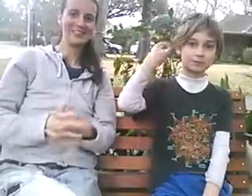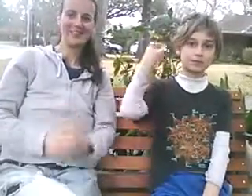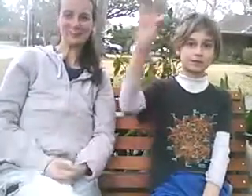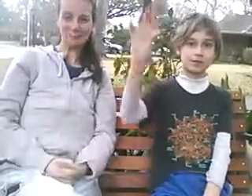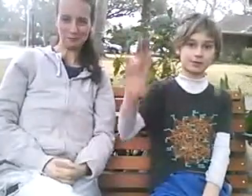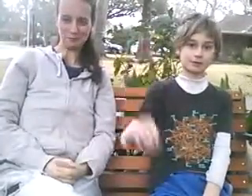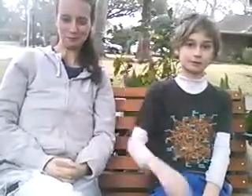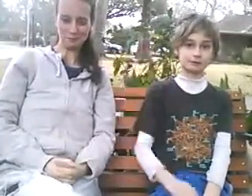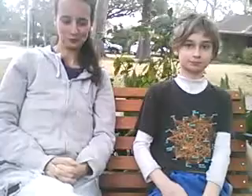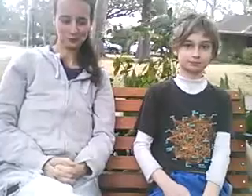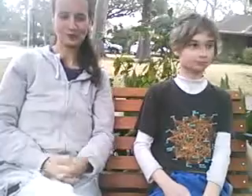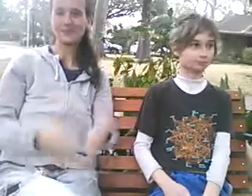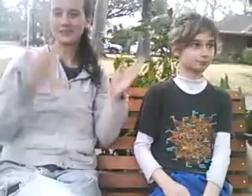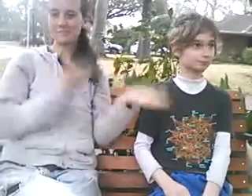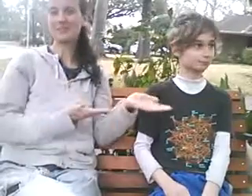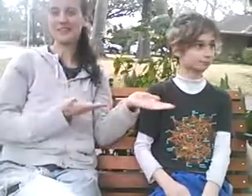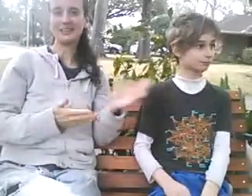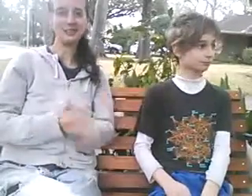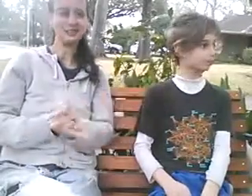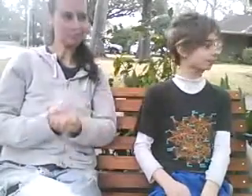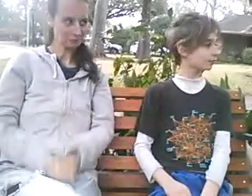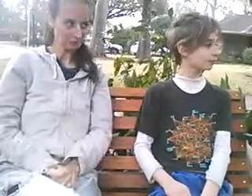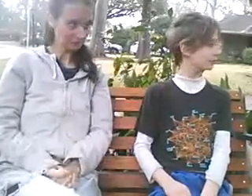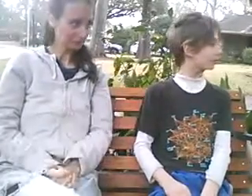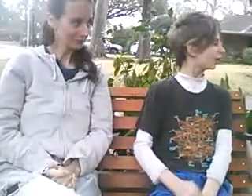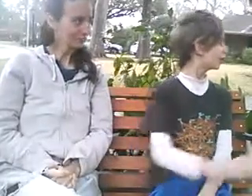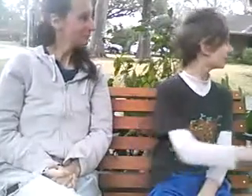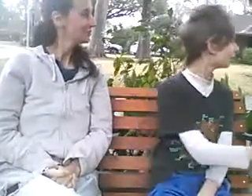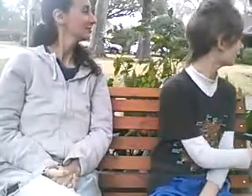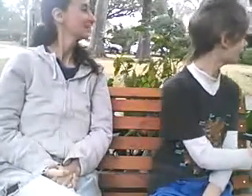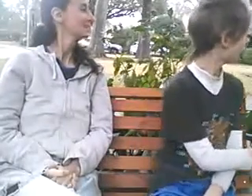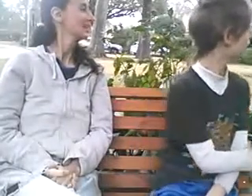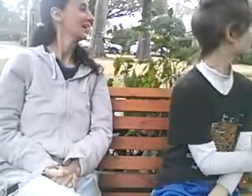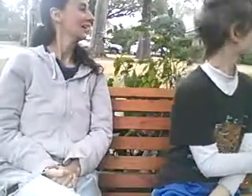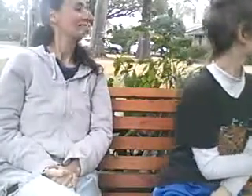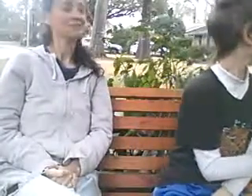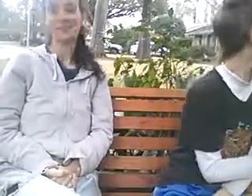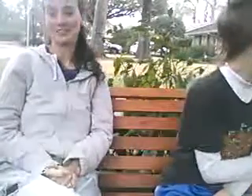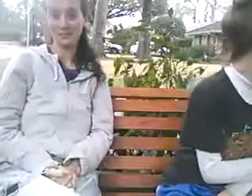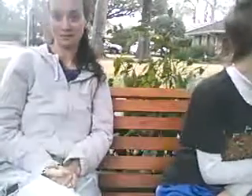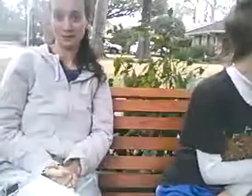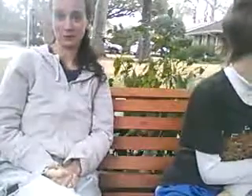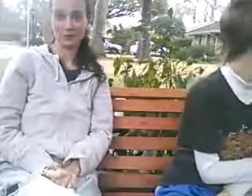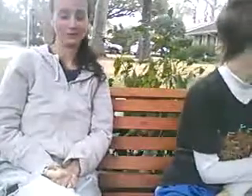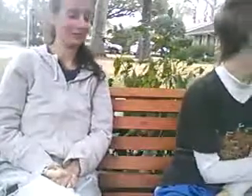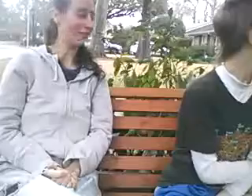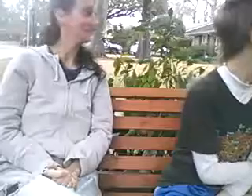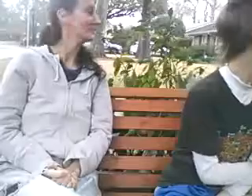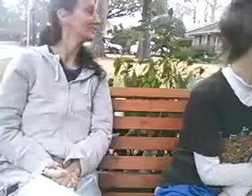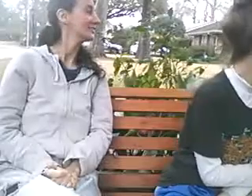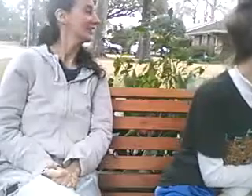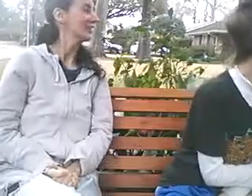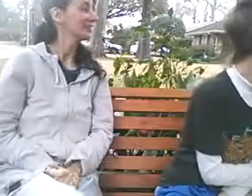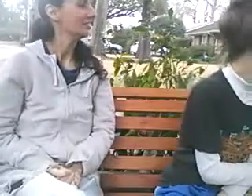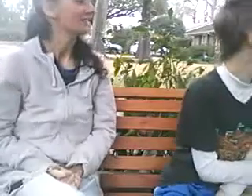Alright, Cat fuzz. so this is my son Eagle. Wow. And we just saw a really cool bird fly down A pigeon just